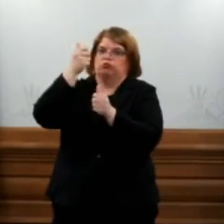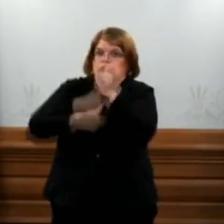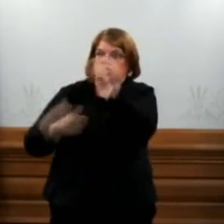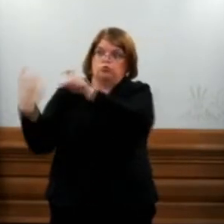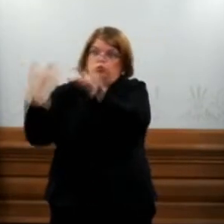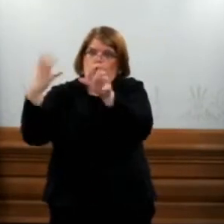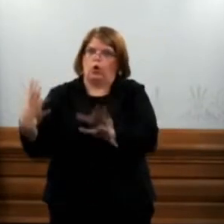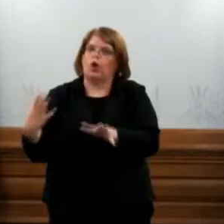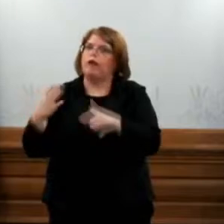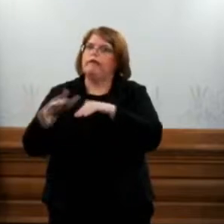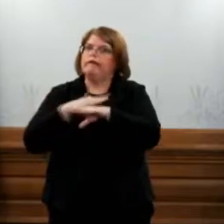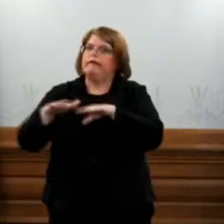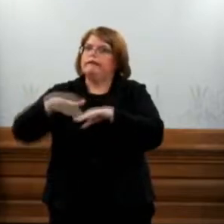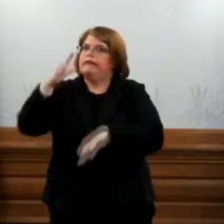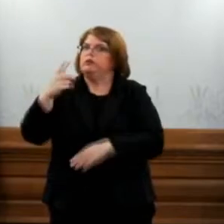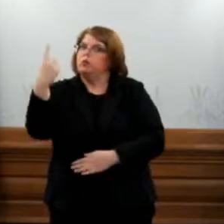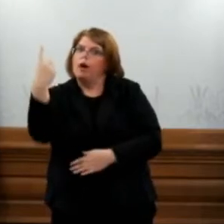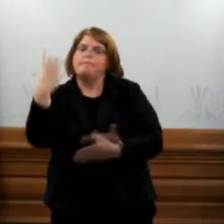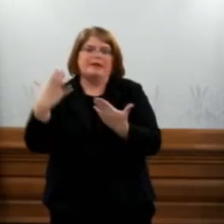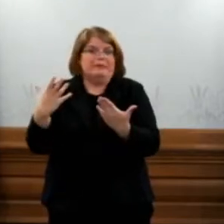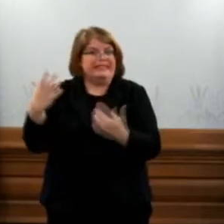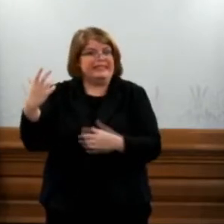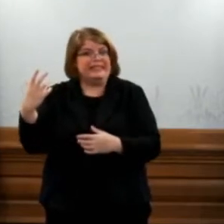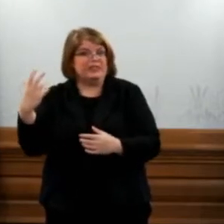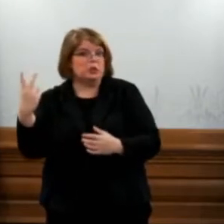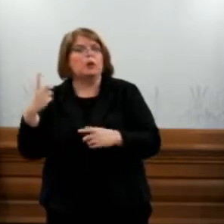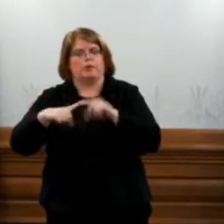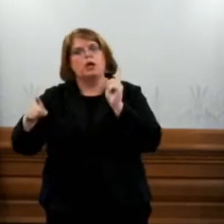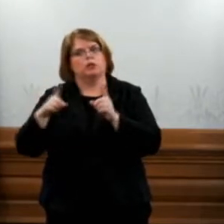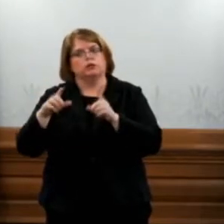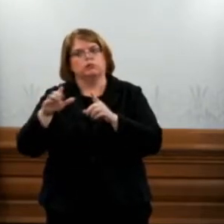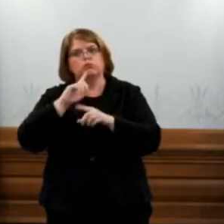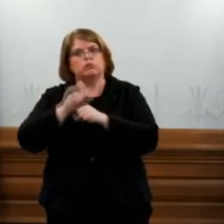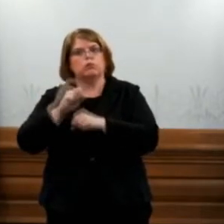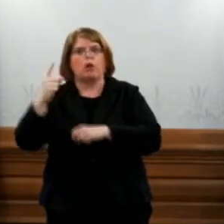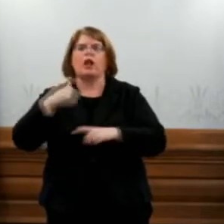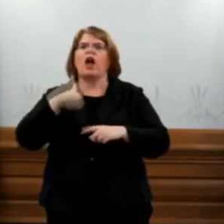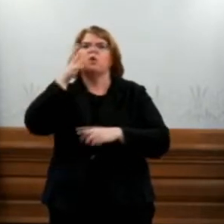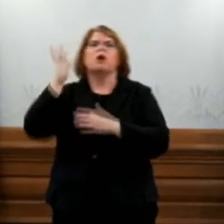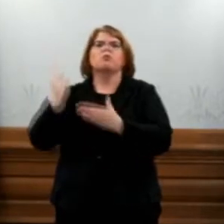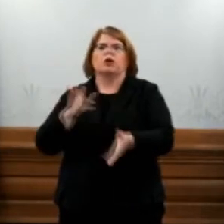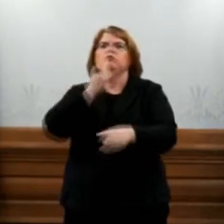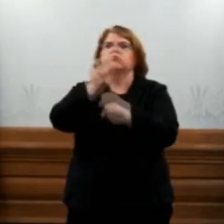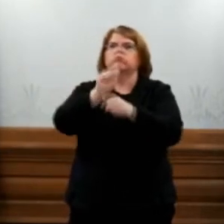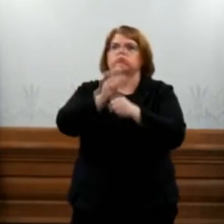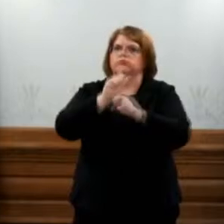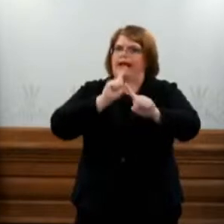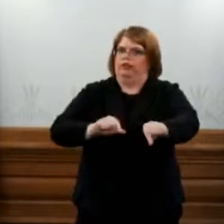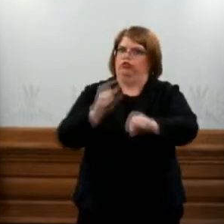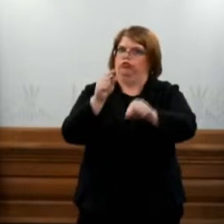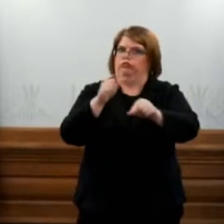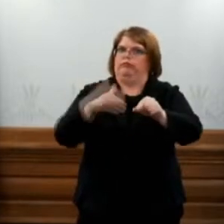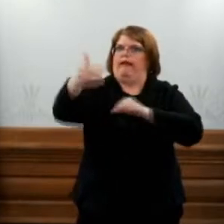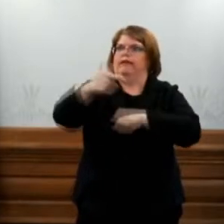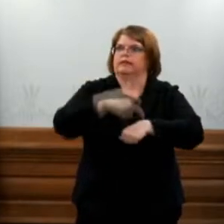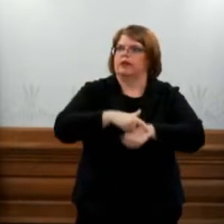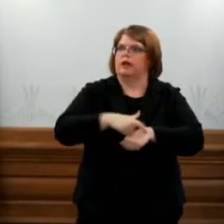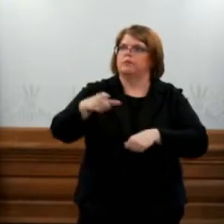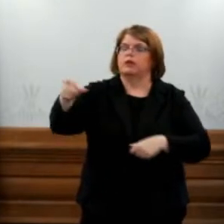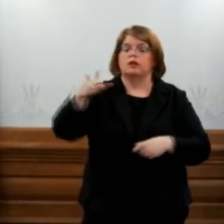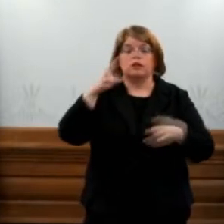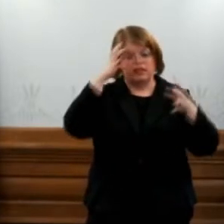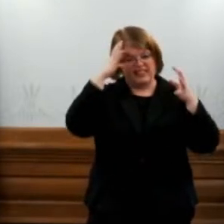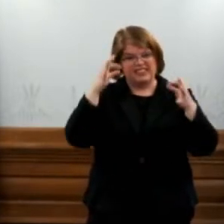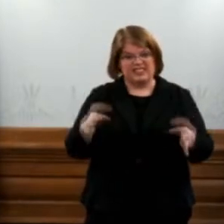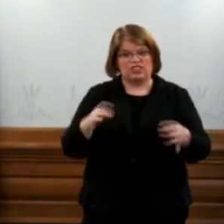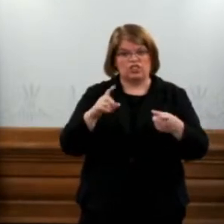the final number on that. That's good. We'll bring that answer back next time, Marty. The decision to identify the